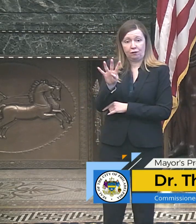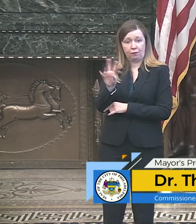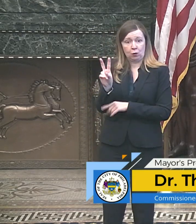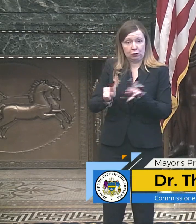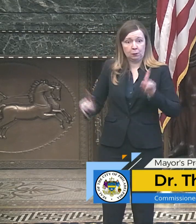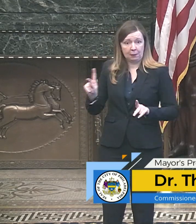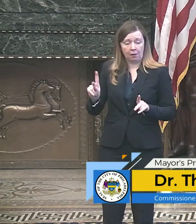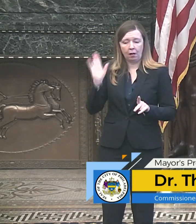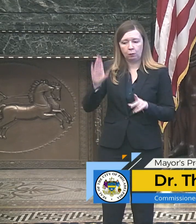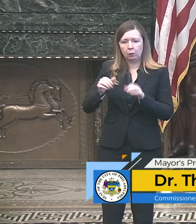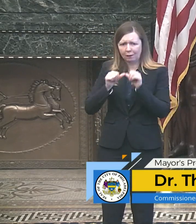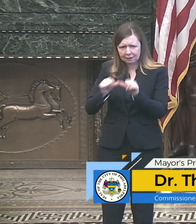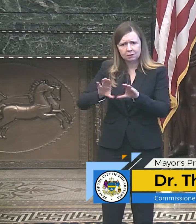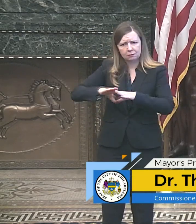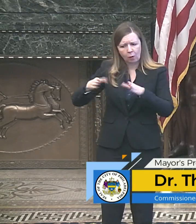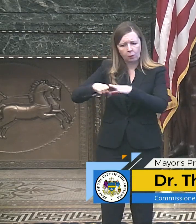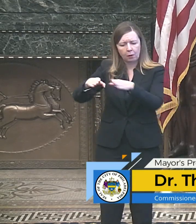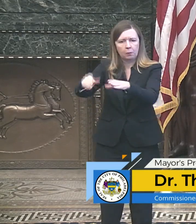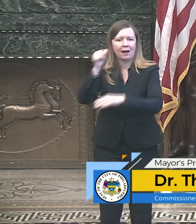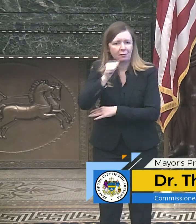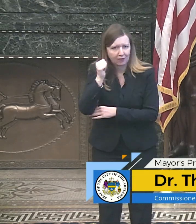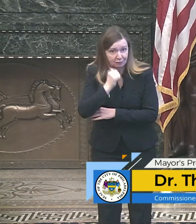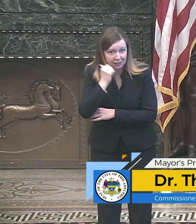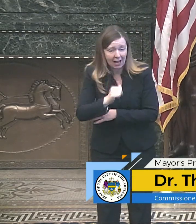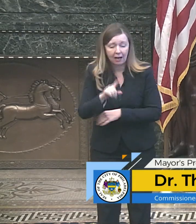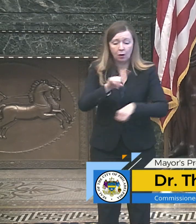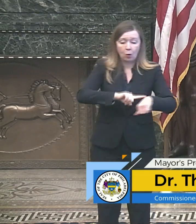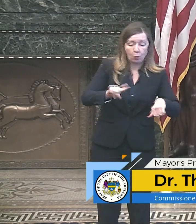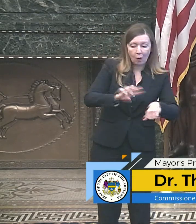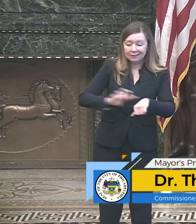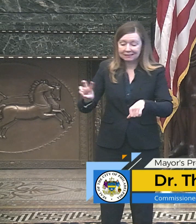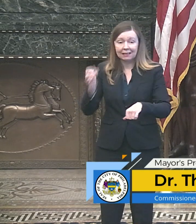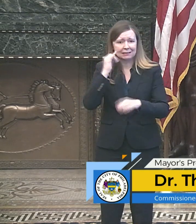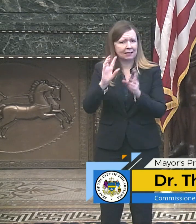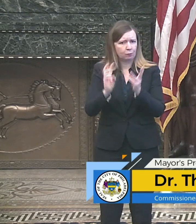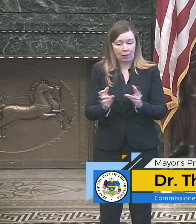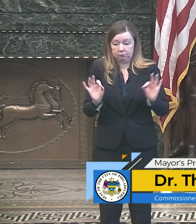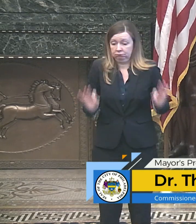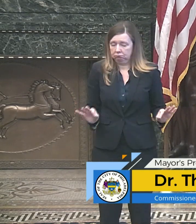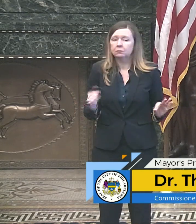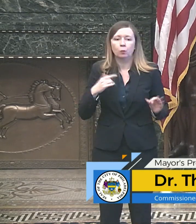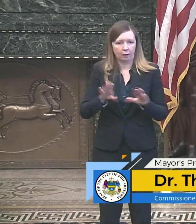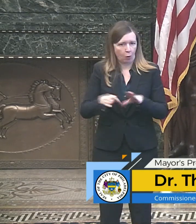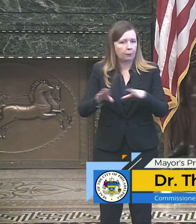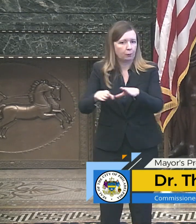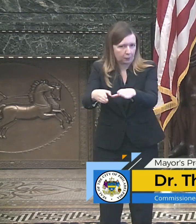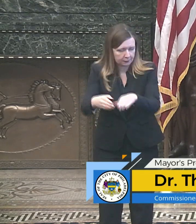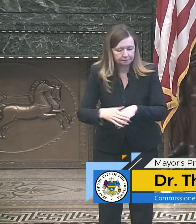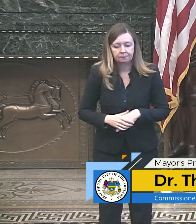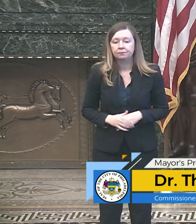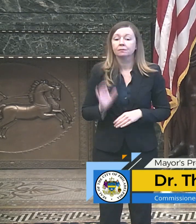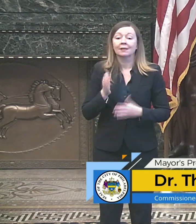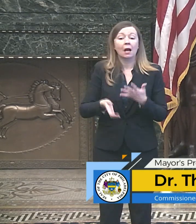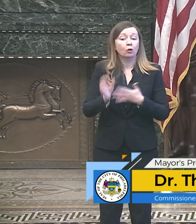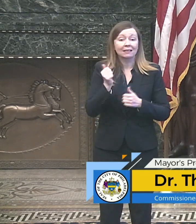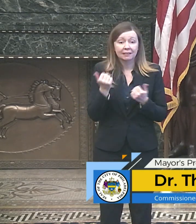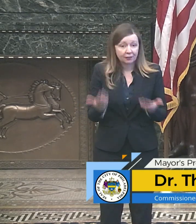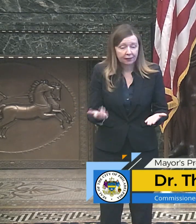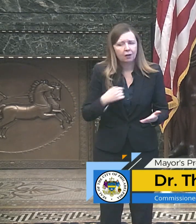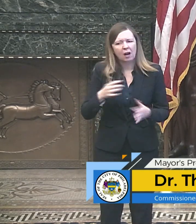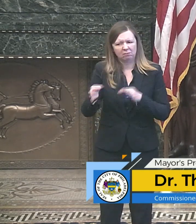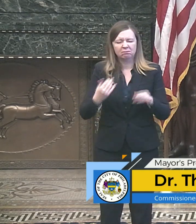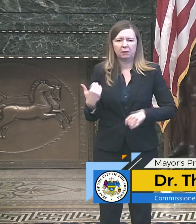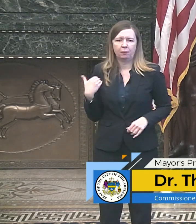We'll continue to have it open 1 to 6 p.m. every day, weather permitting. Our criteria at that site are what I said